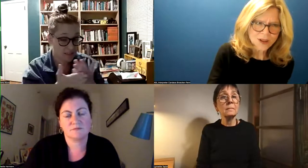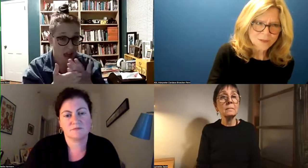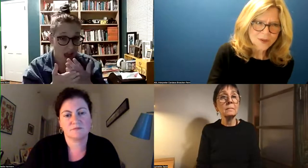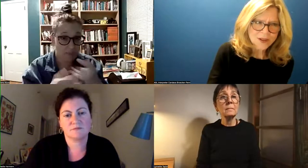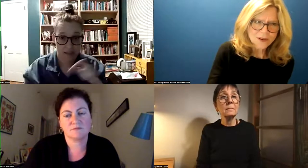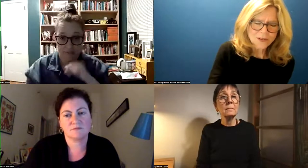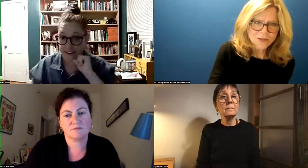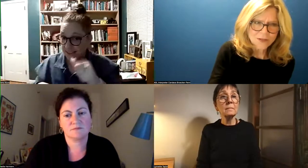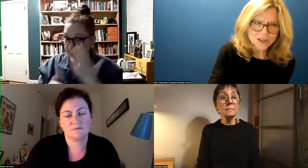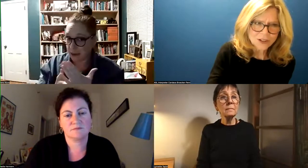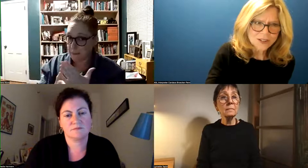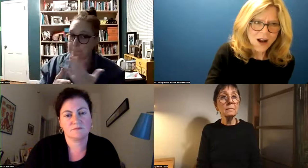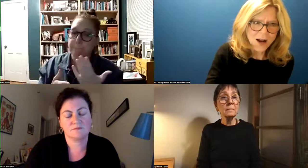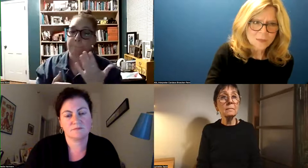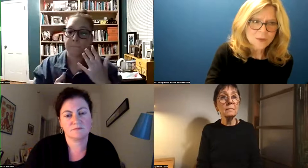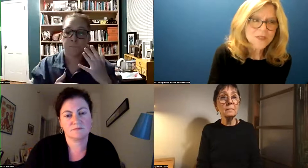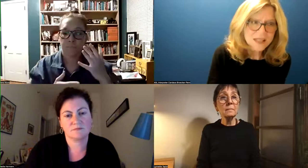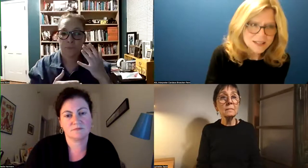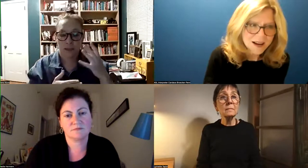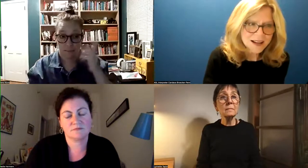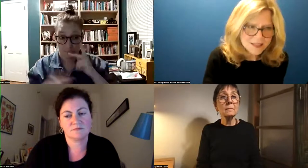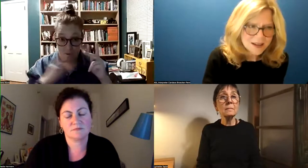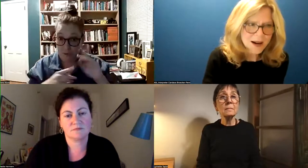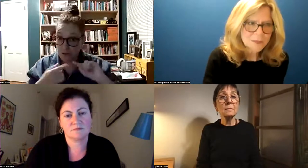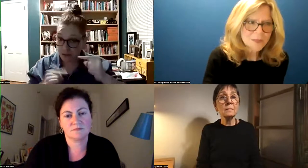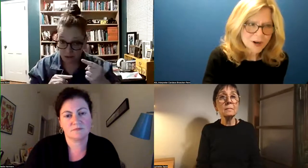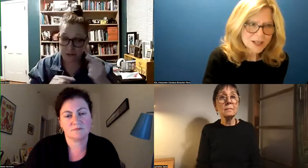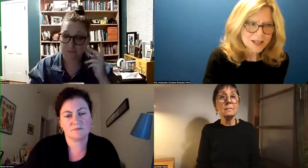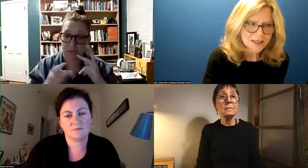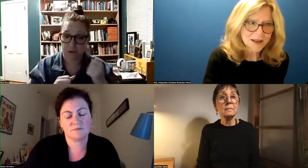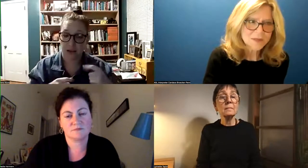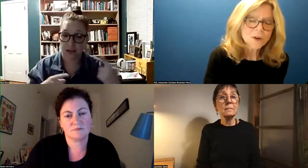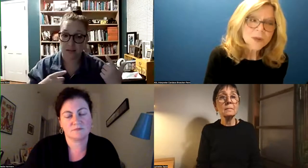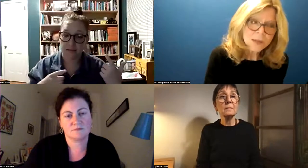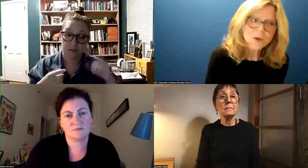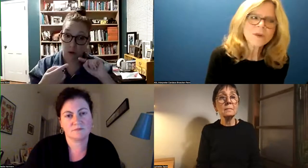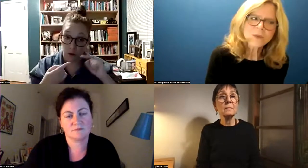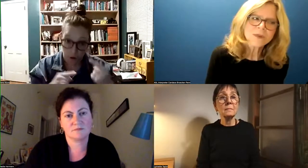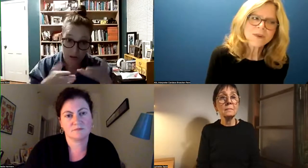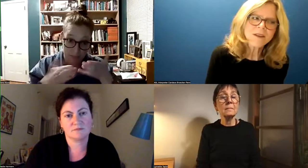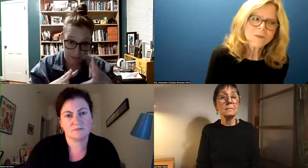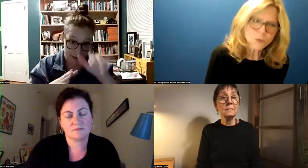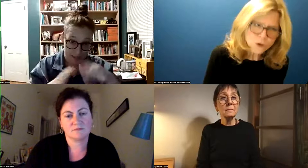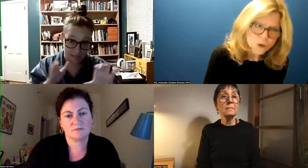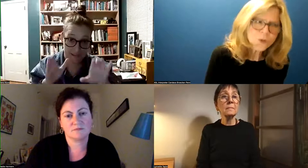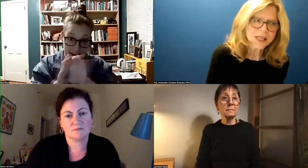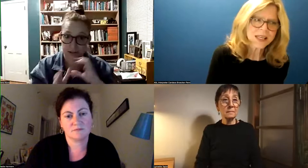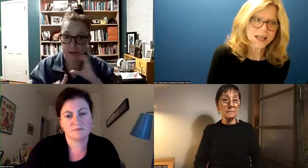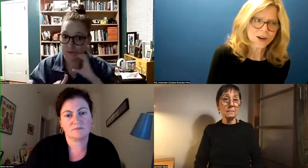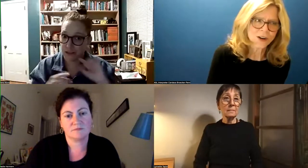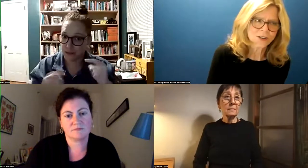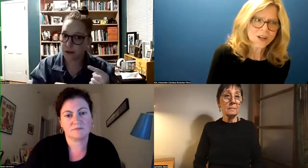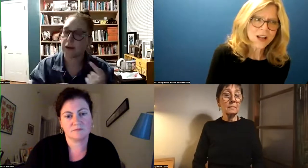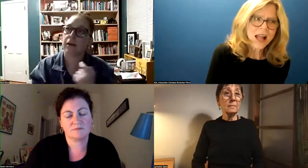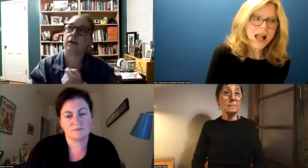told them they should stop, but they did not stop marketing them. So people were truly